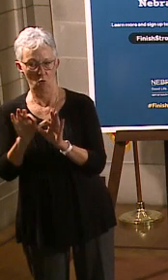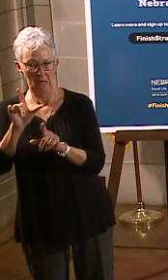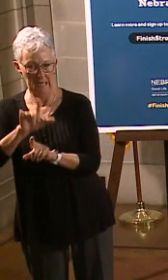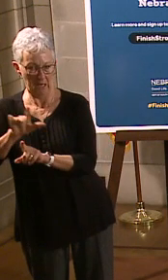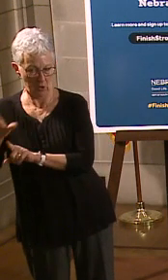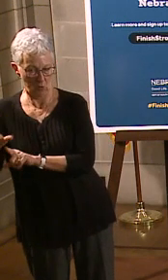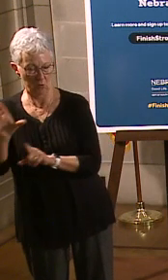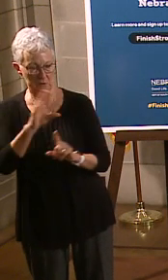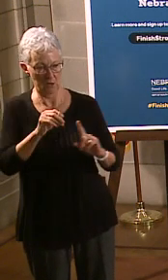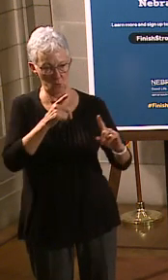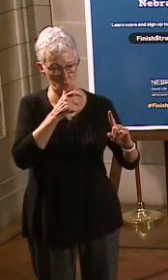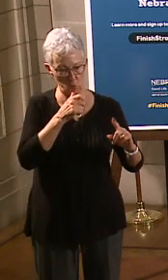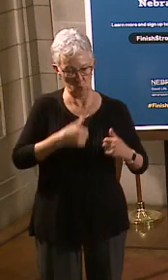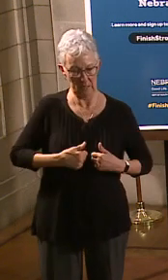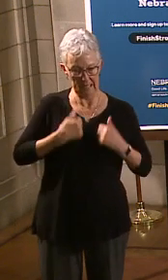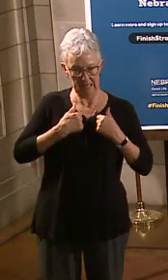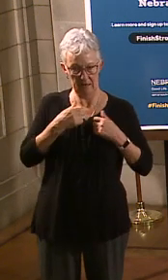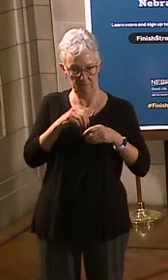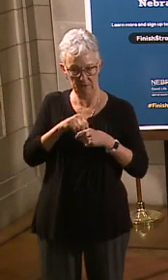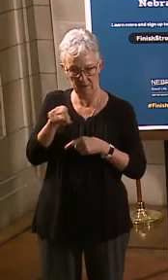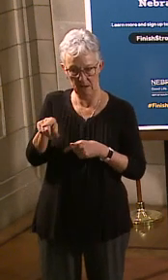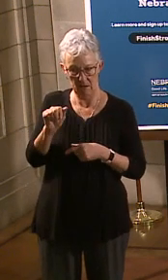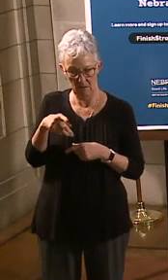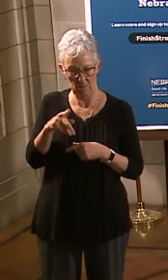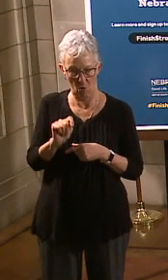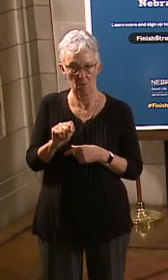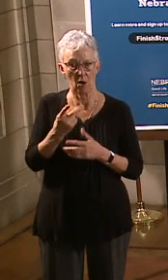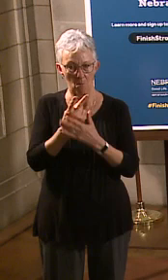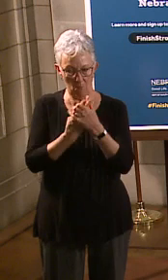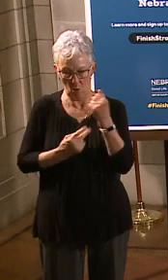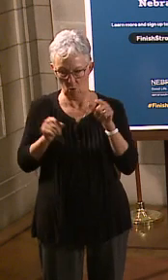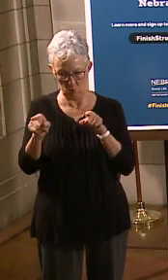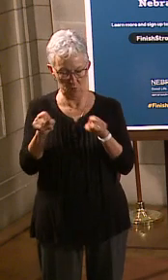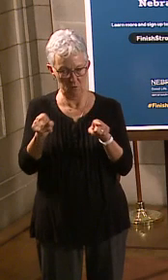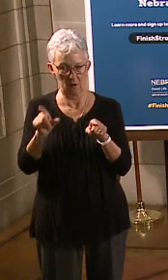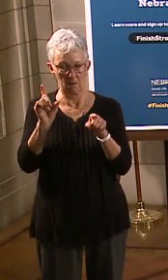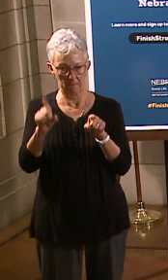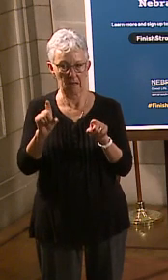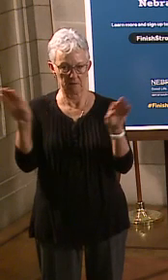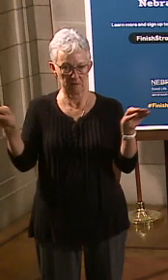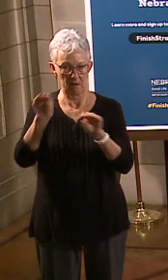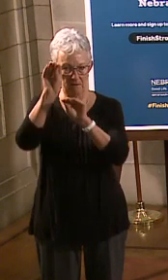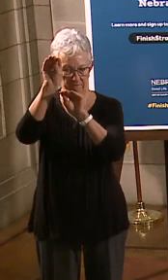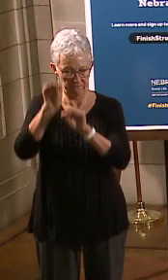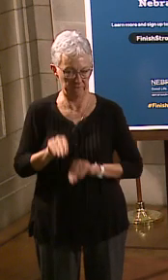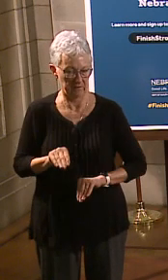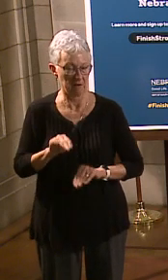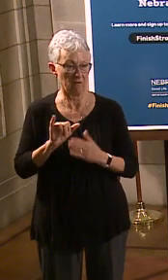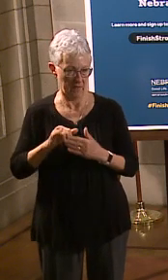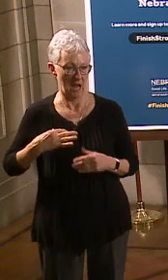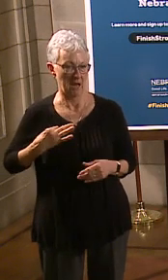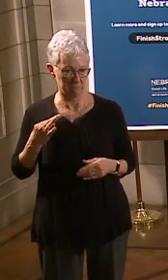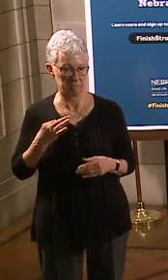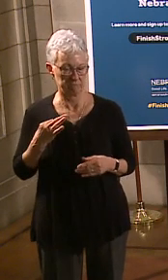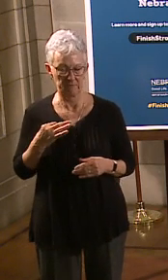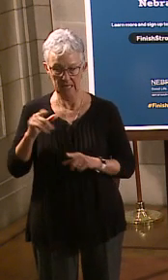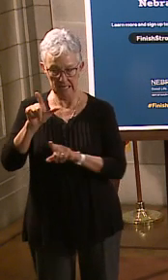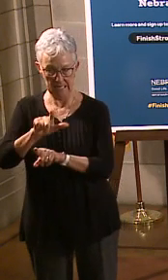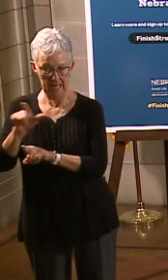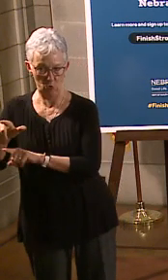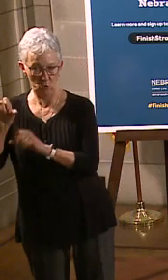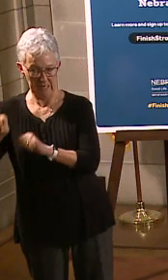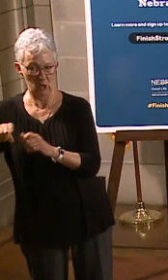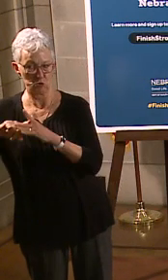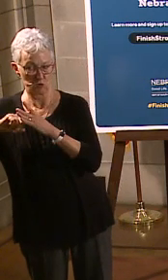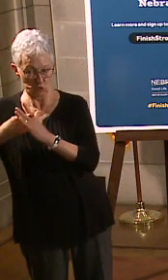the application, because the information will be needed from both sides to have a successful application. A landlord can start an application, but the